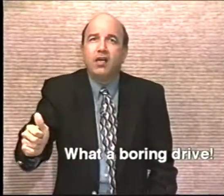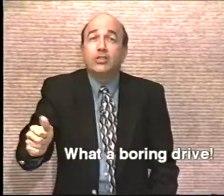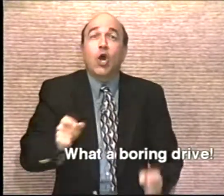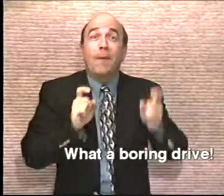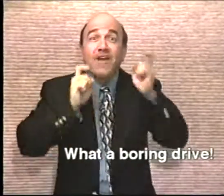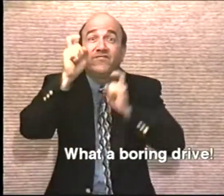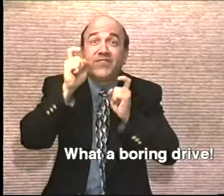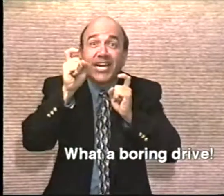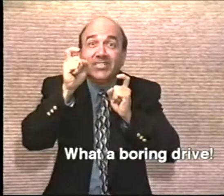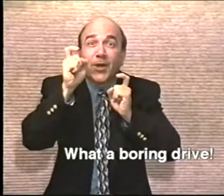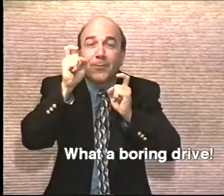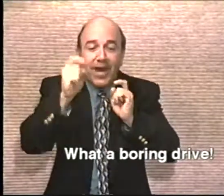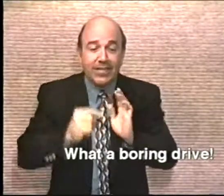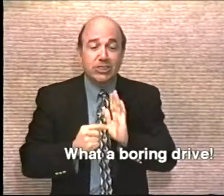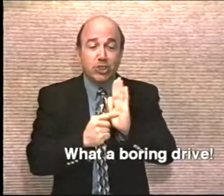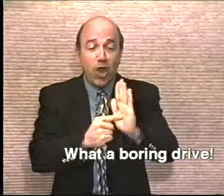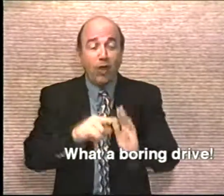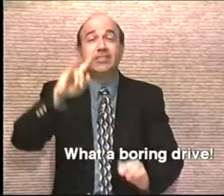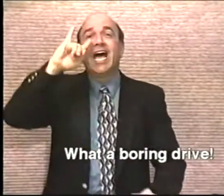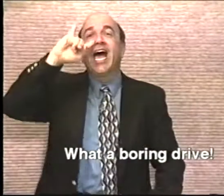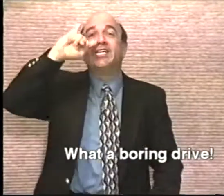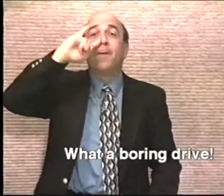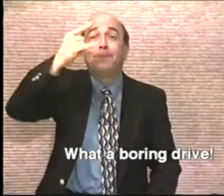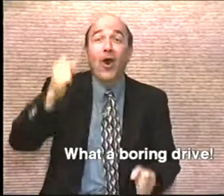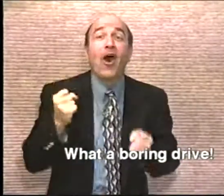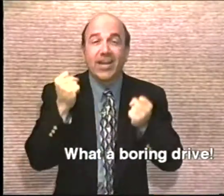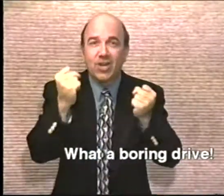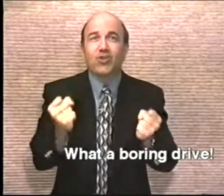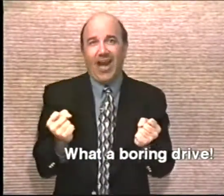So my basic question shows is the boring drive.